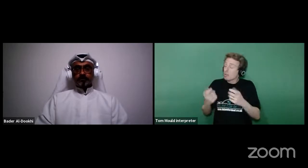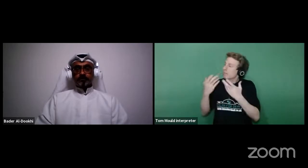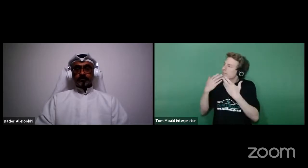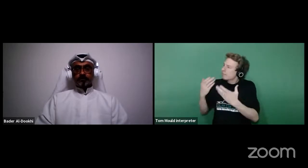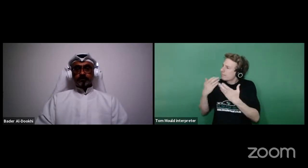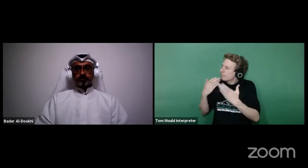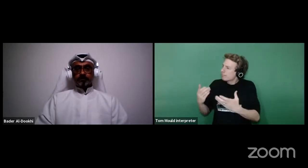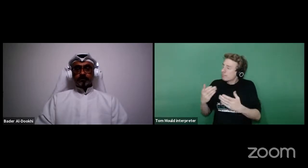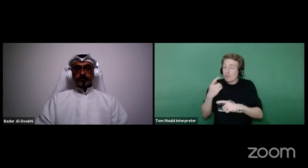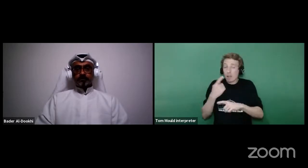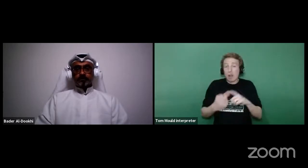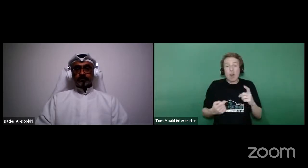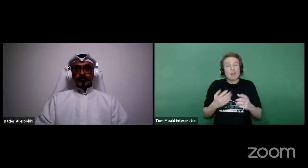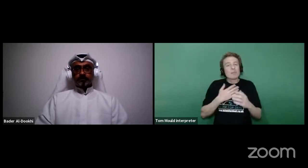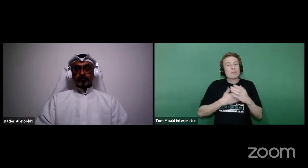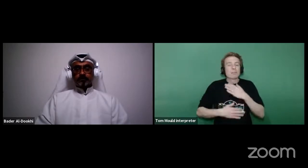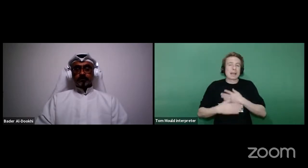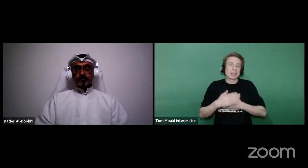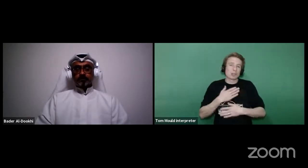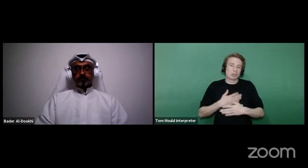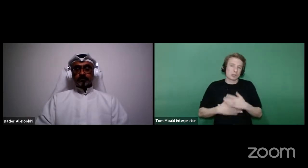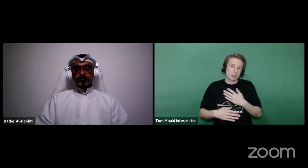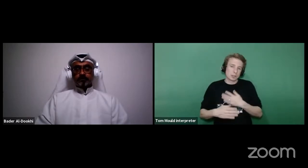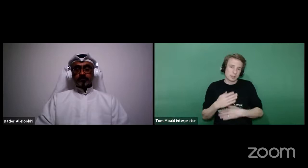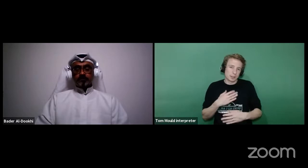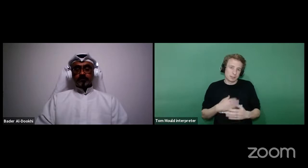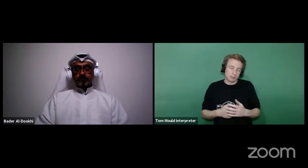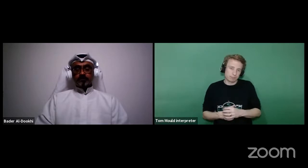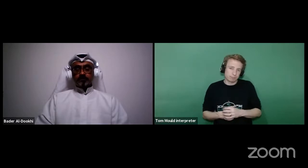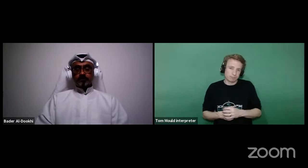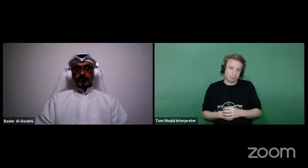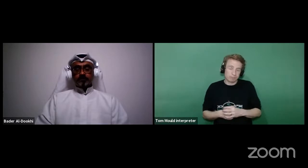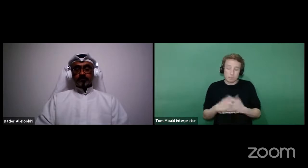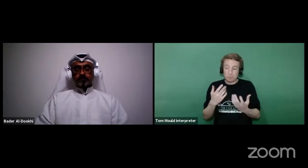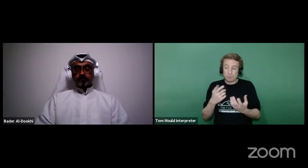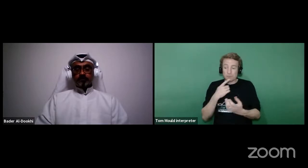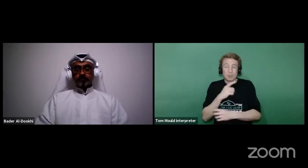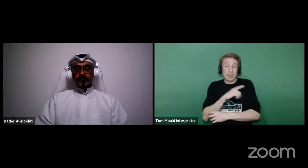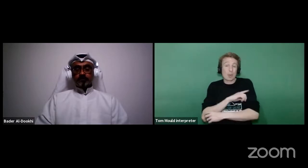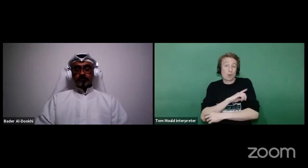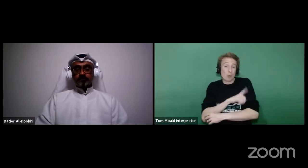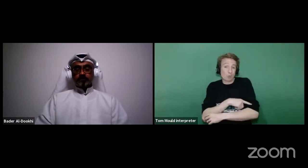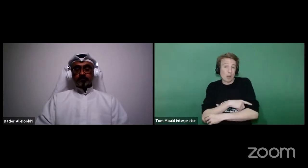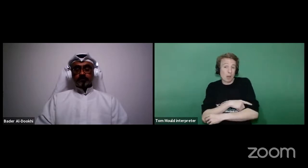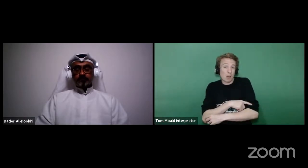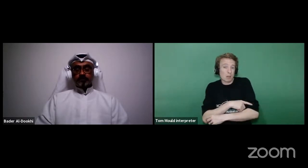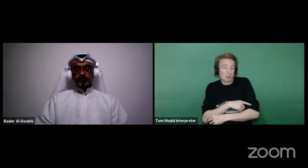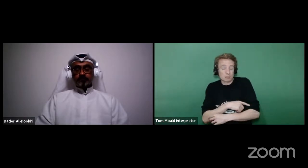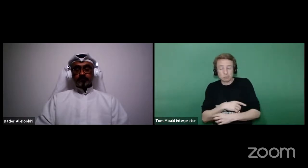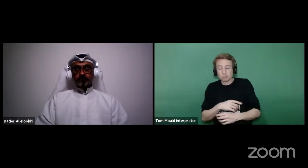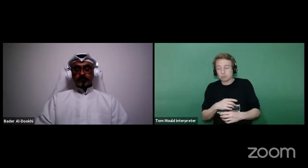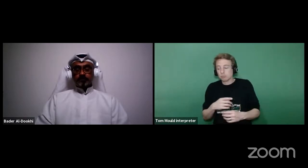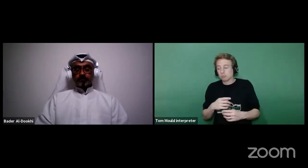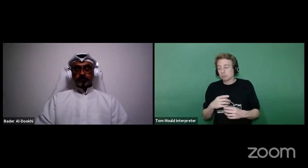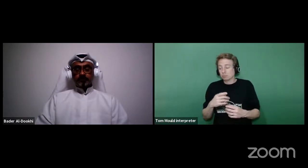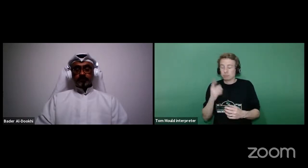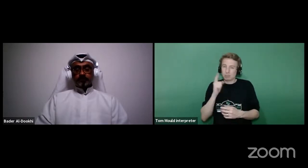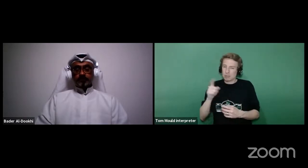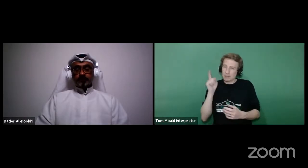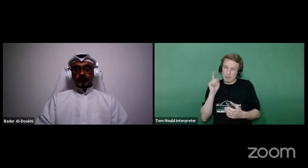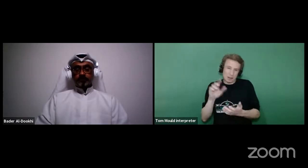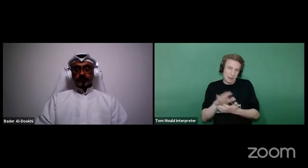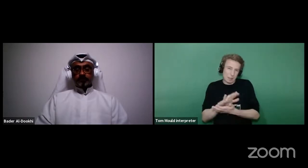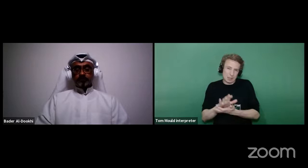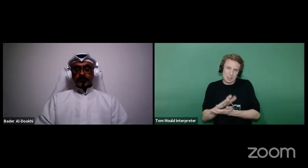having patience. And it was reported that Omar, may Allah be pleased with him, he said, indeed, we found